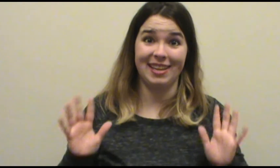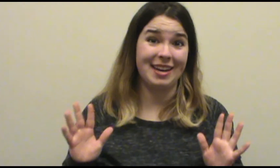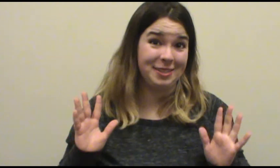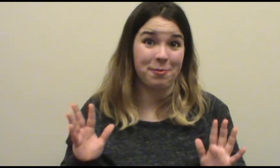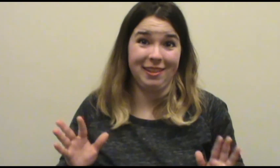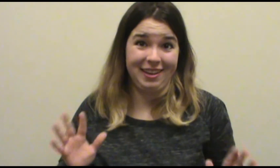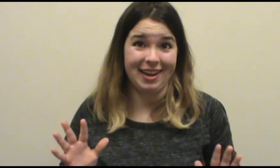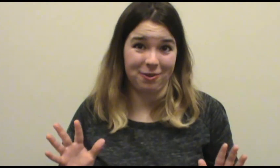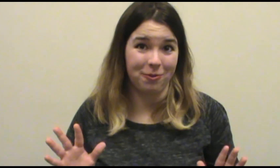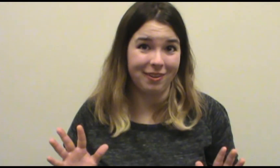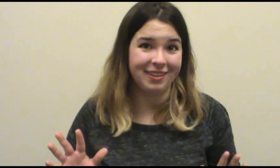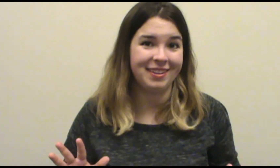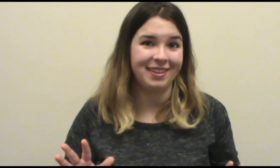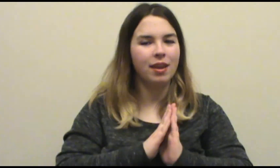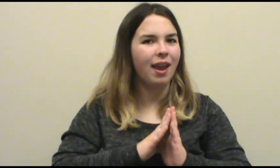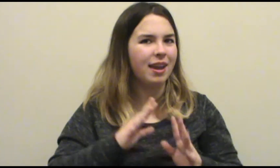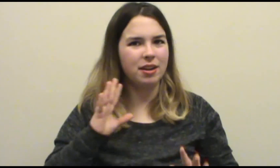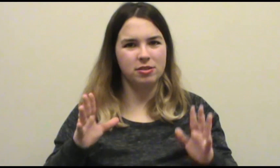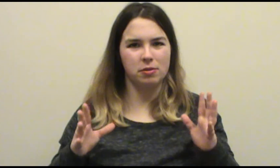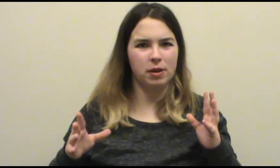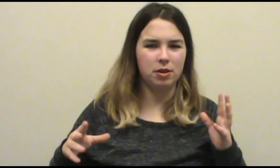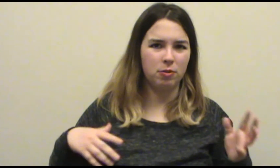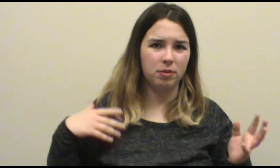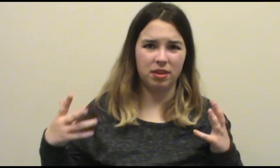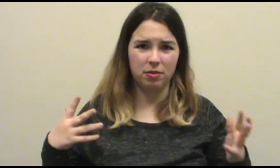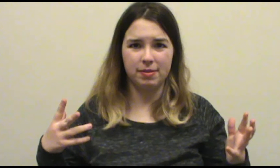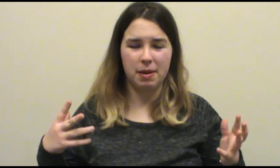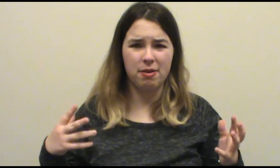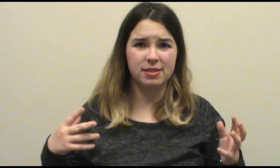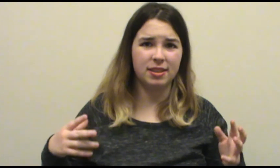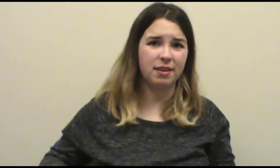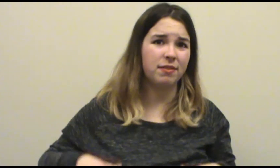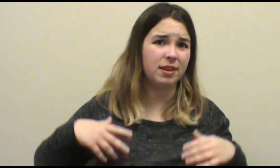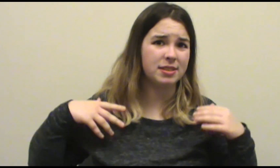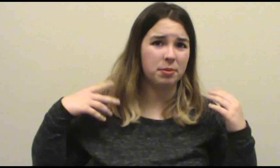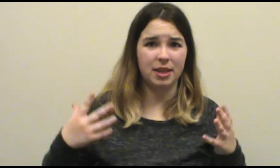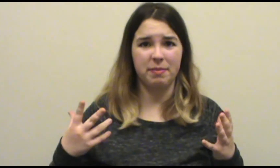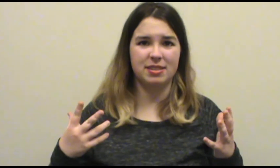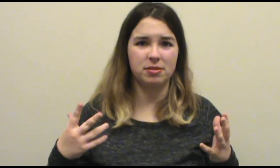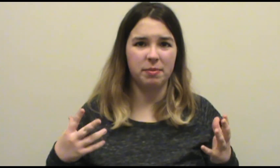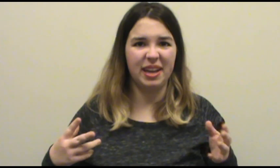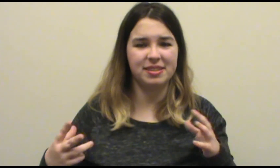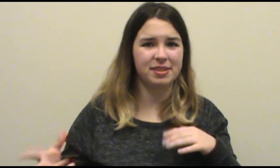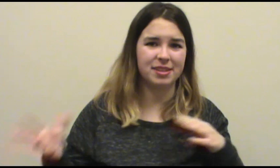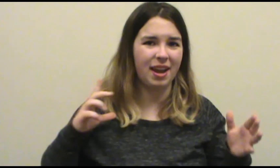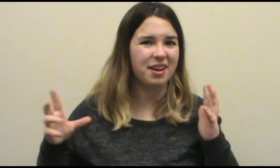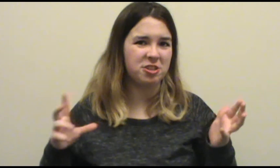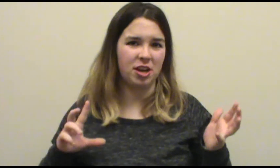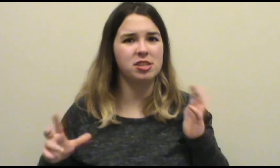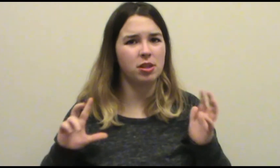is really kind of cool. And I also want to know with Kilgrave's powers, is when he makes those commands, does it kind of change the way